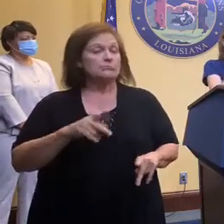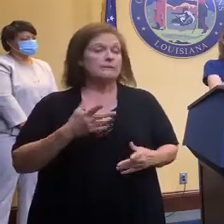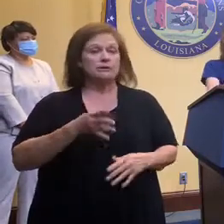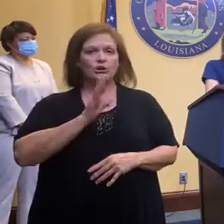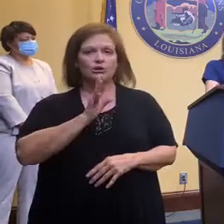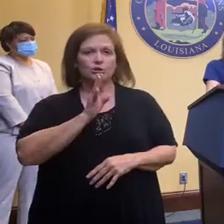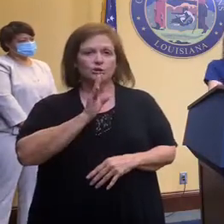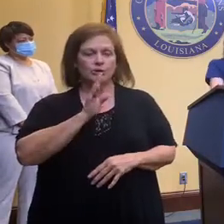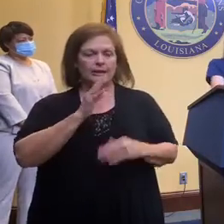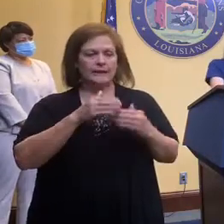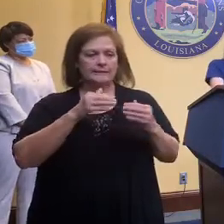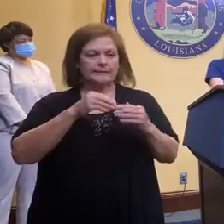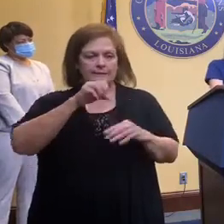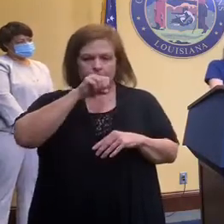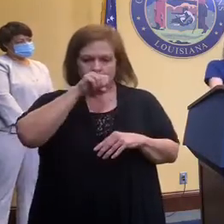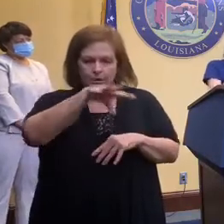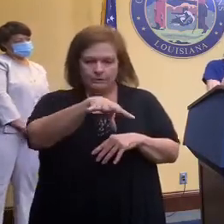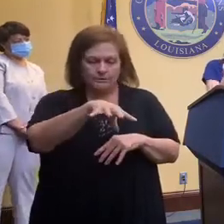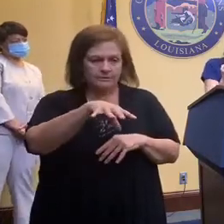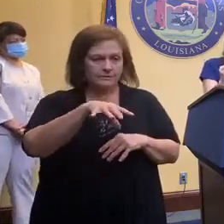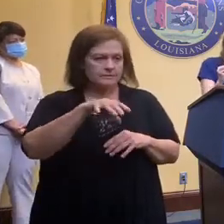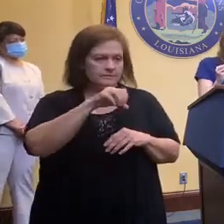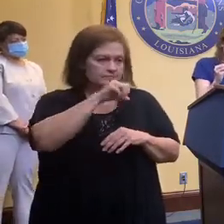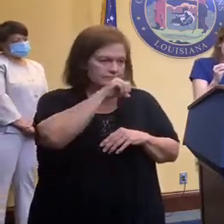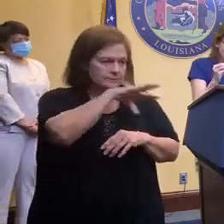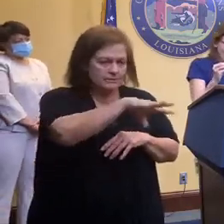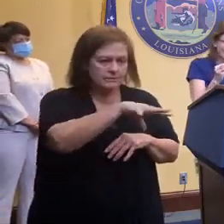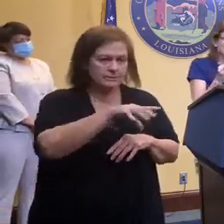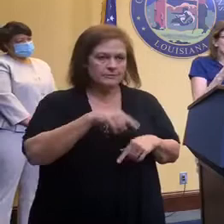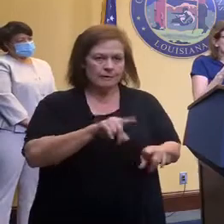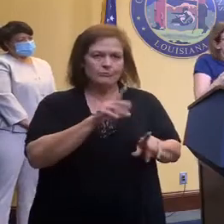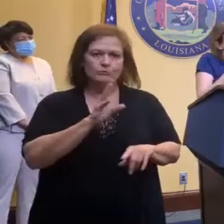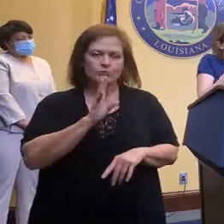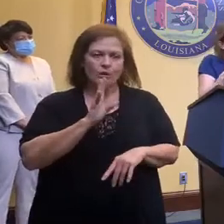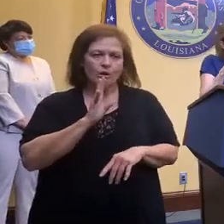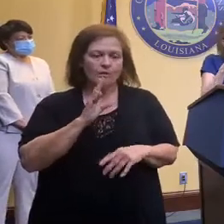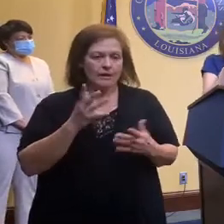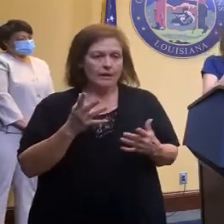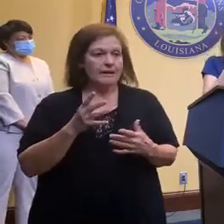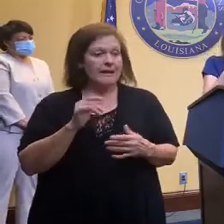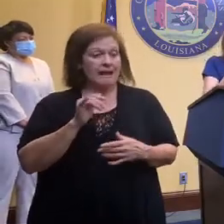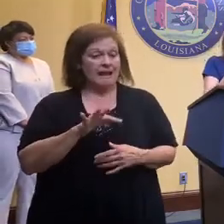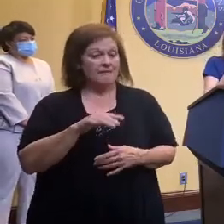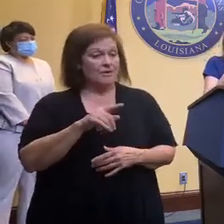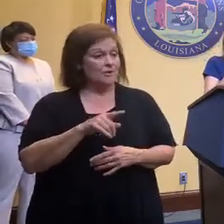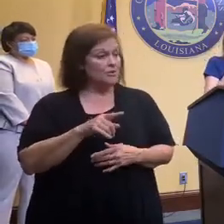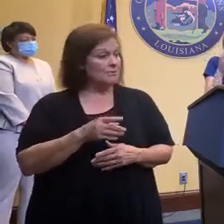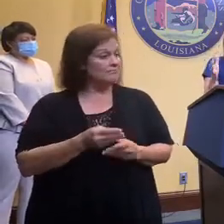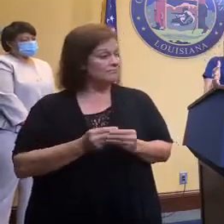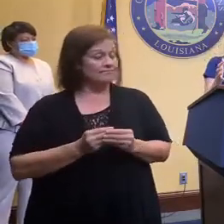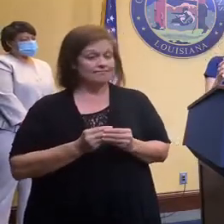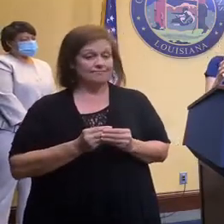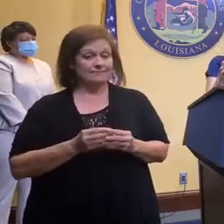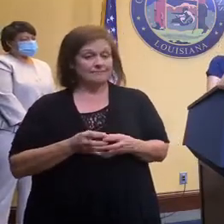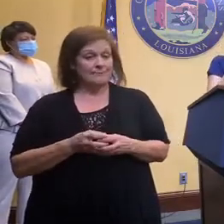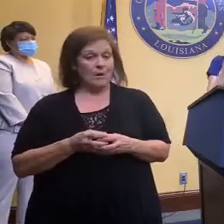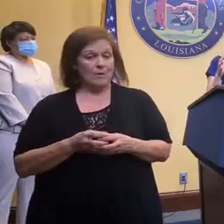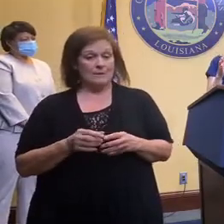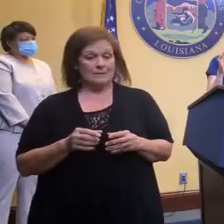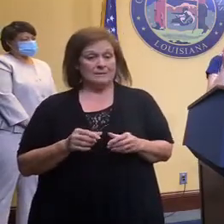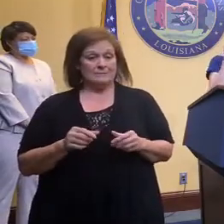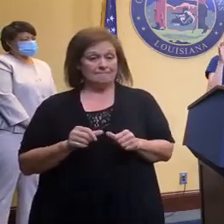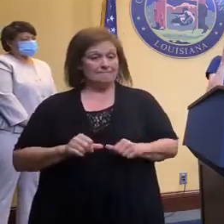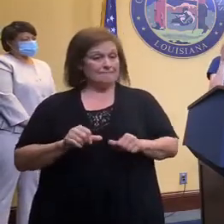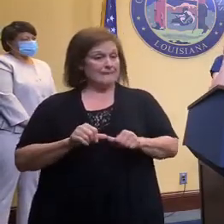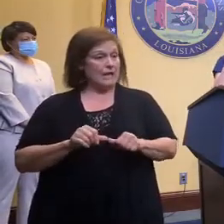the easier it is to expel viral particles. And if they are in a confined space without good